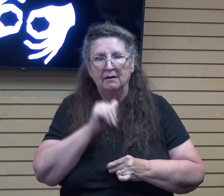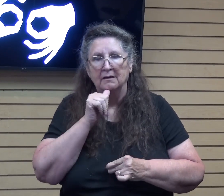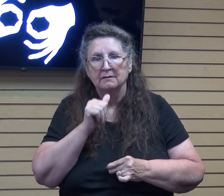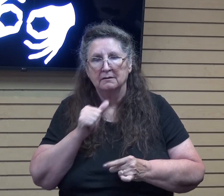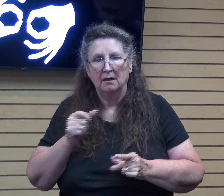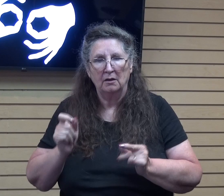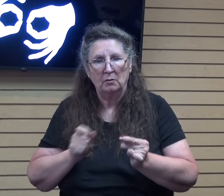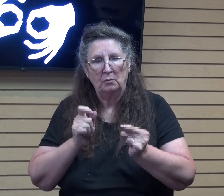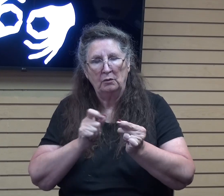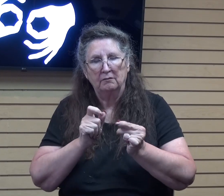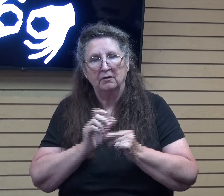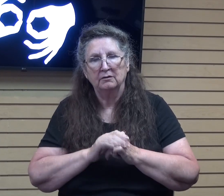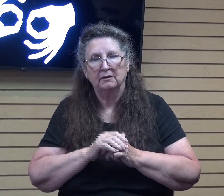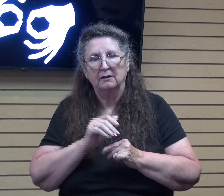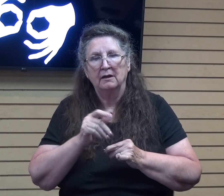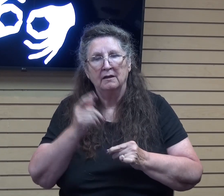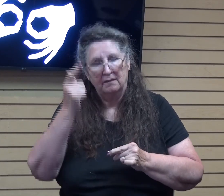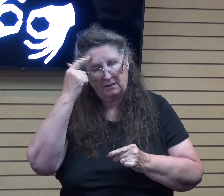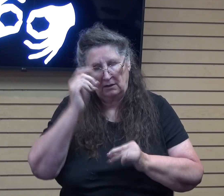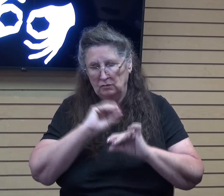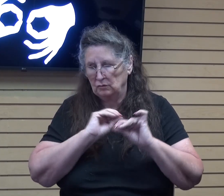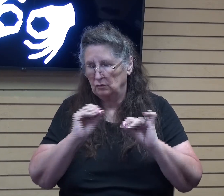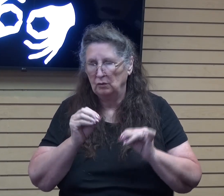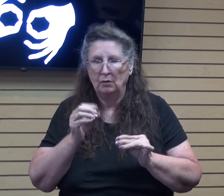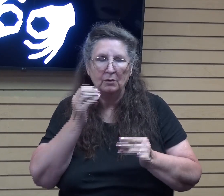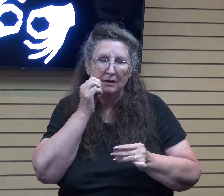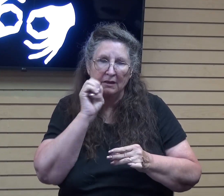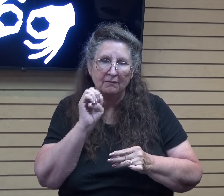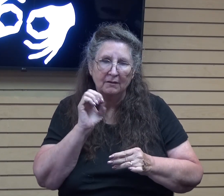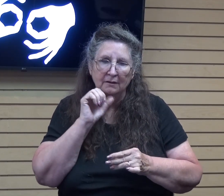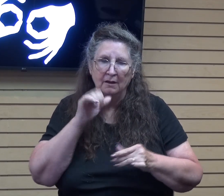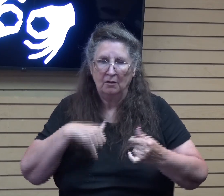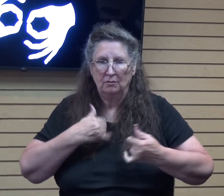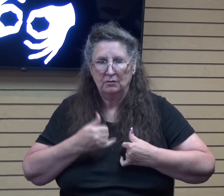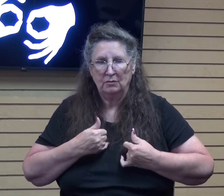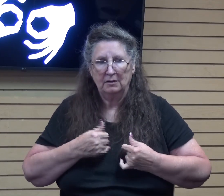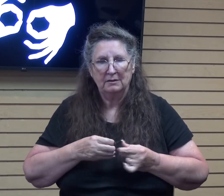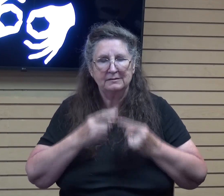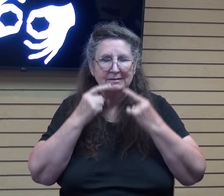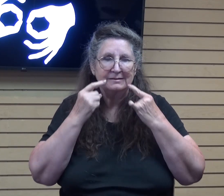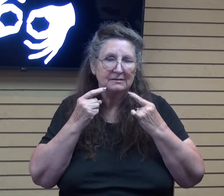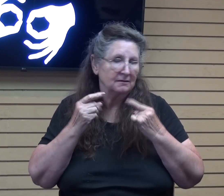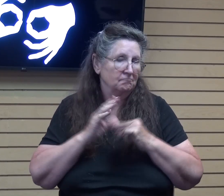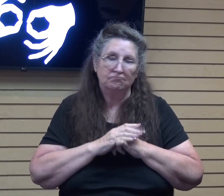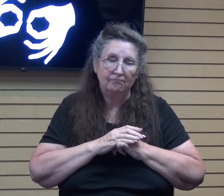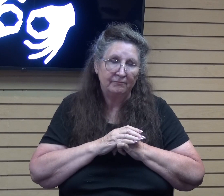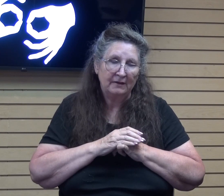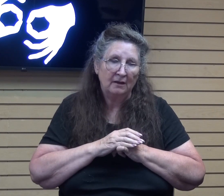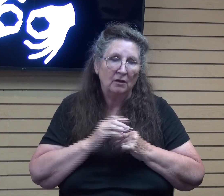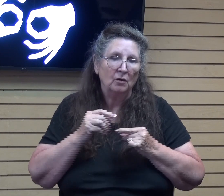provoked, thinks no evil, does not rejoice in the iniquity, but rejoices in